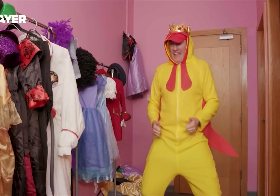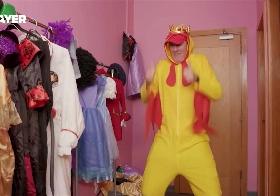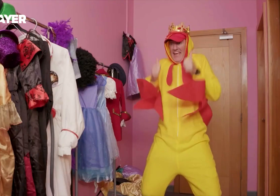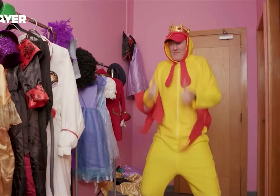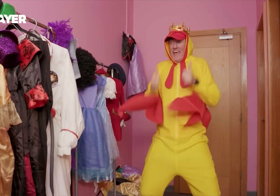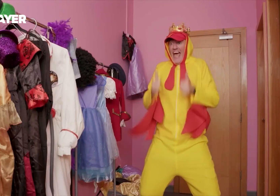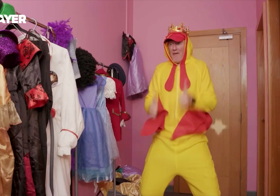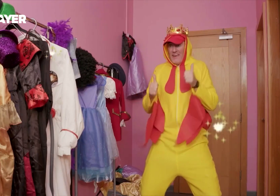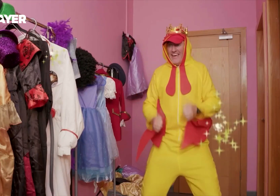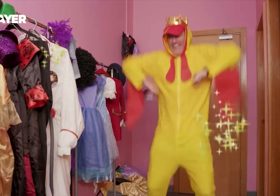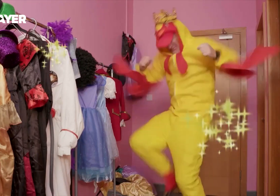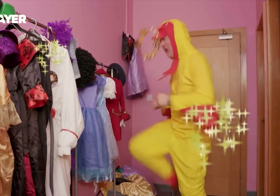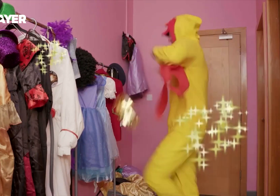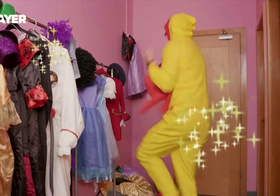That makes me happy!